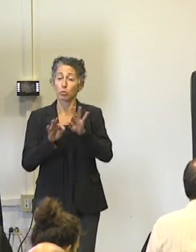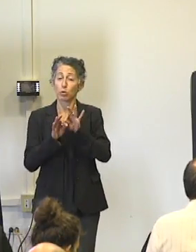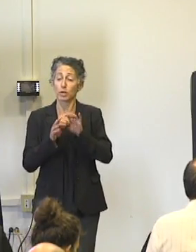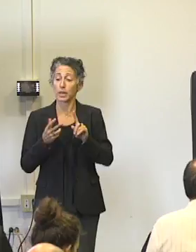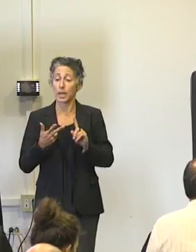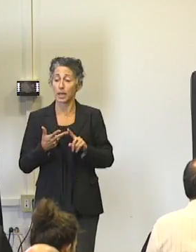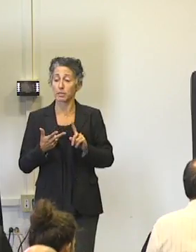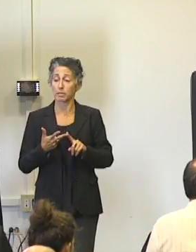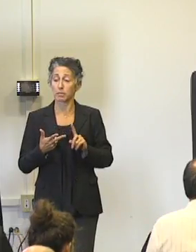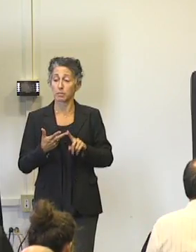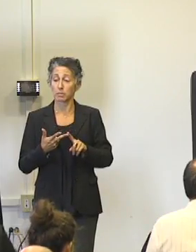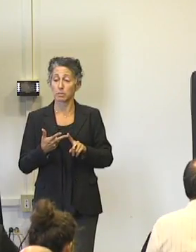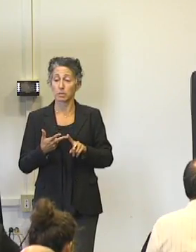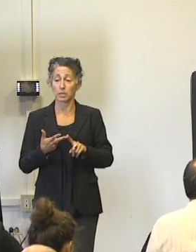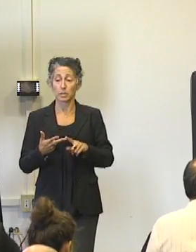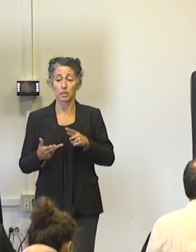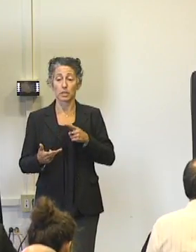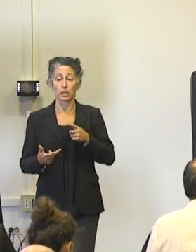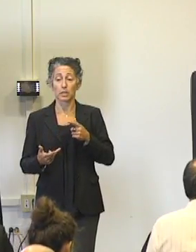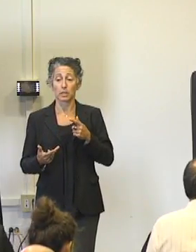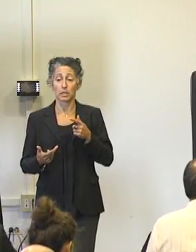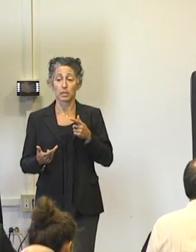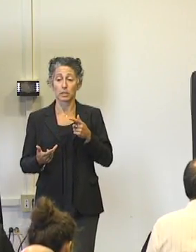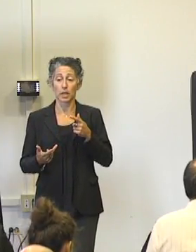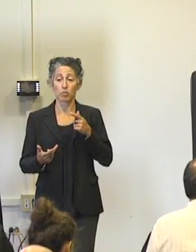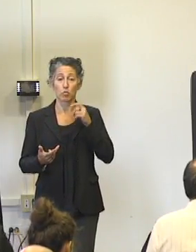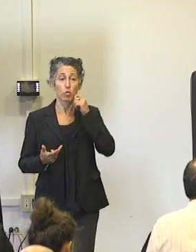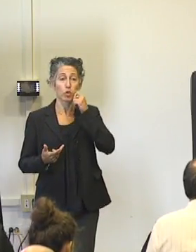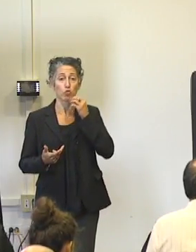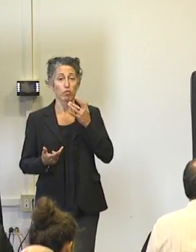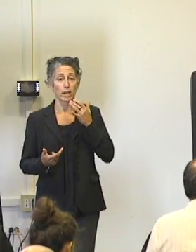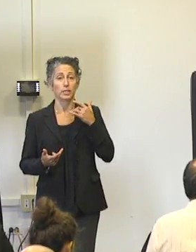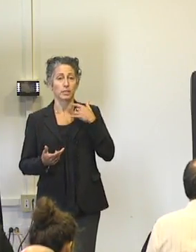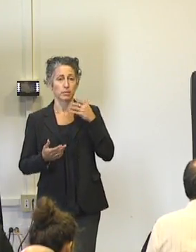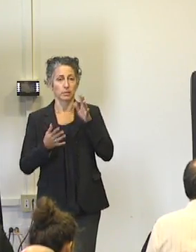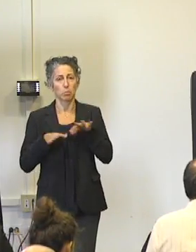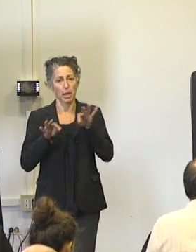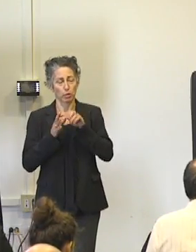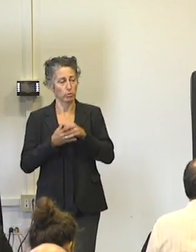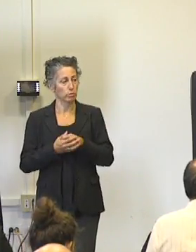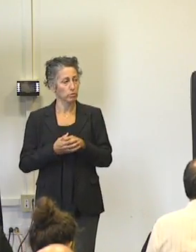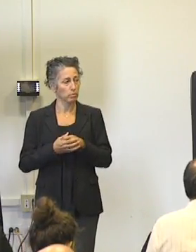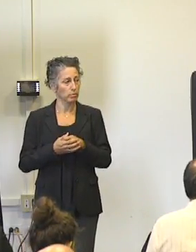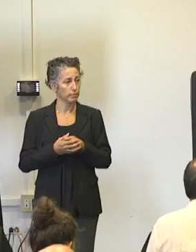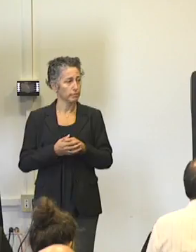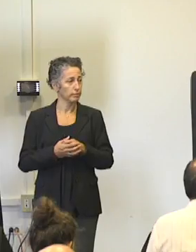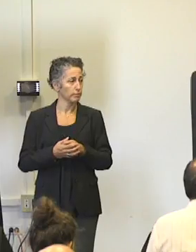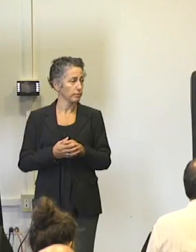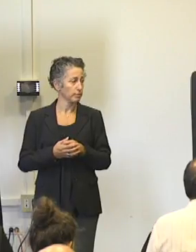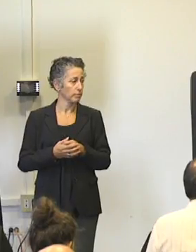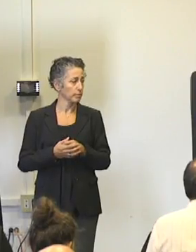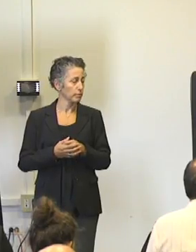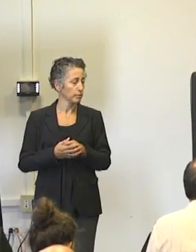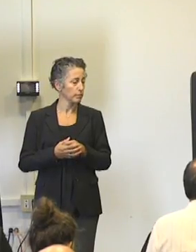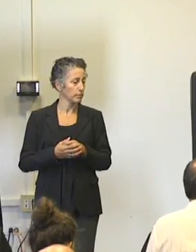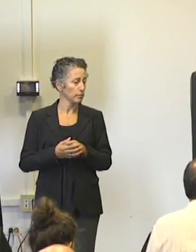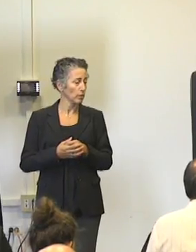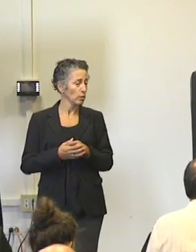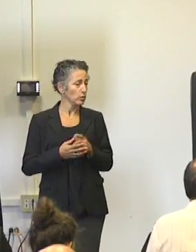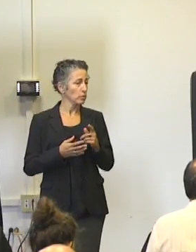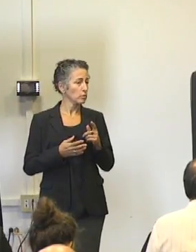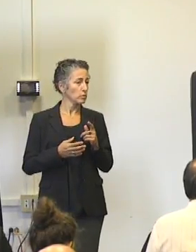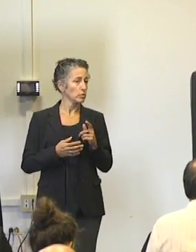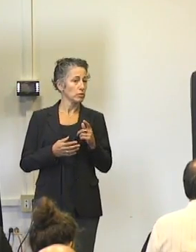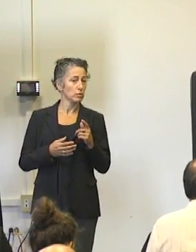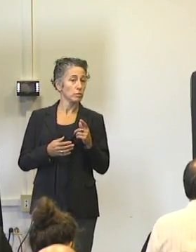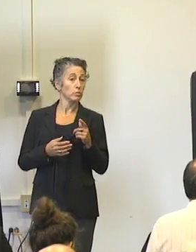mean. Public choice theory, as developed by Buchanan, has been a very, very important and valuable, indeed, tool